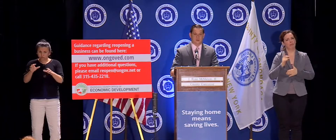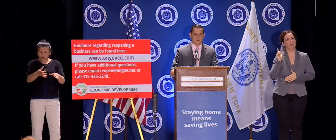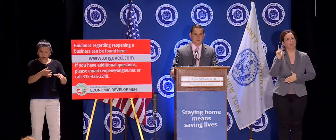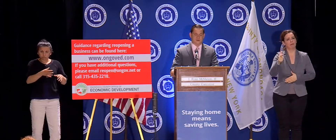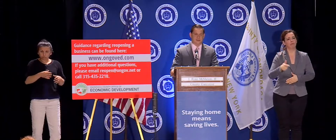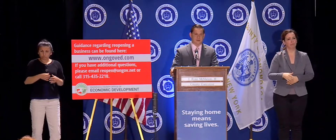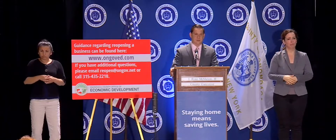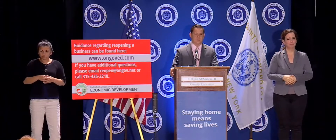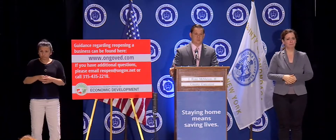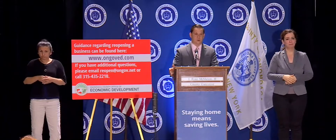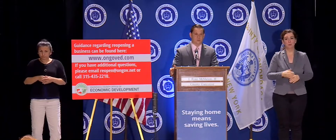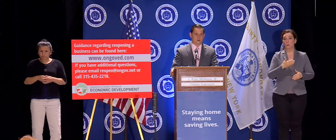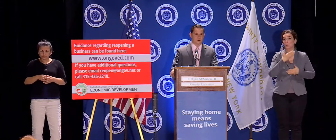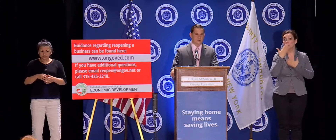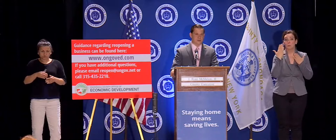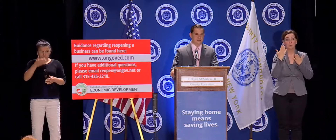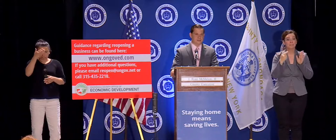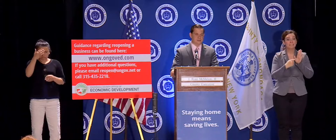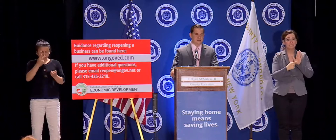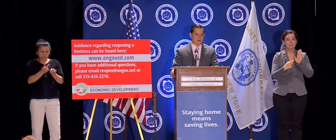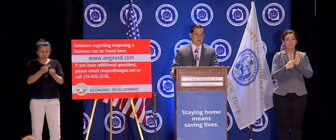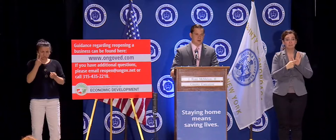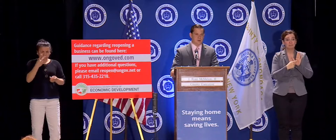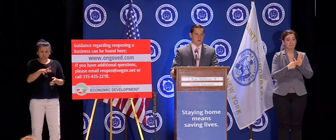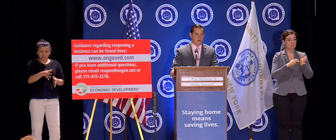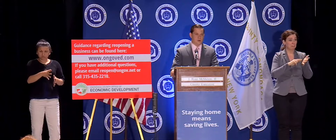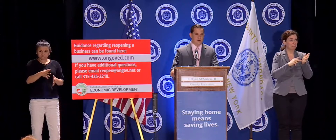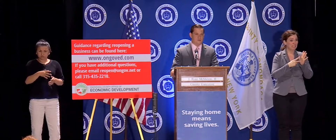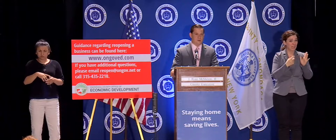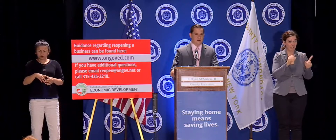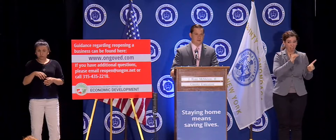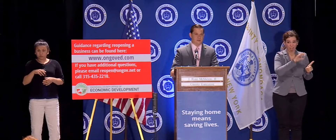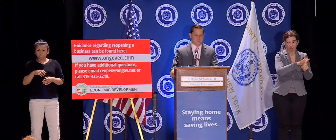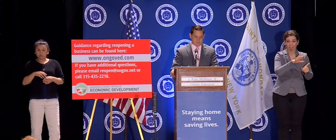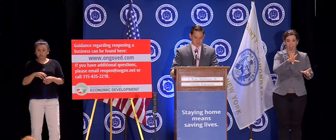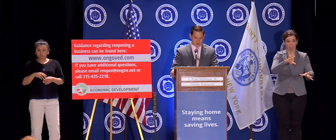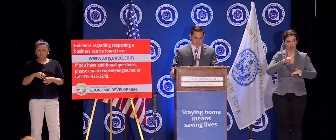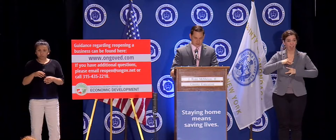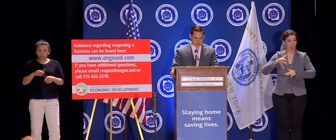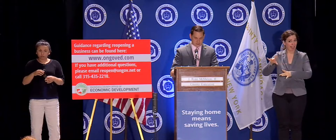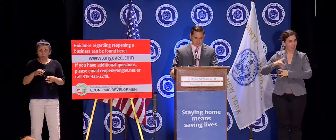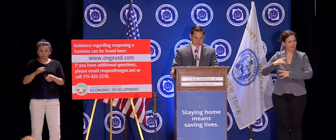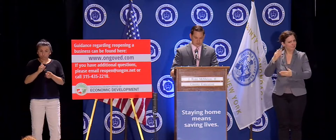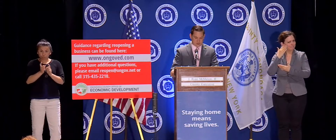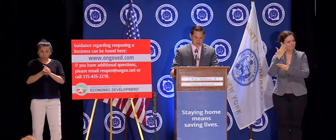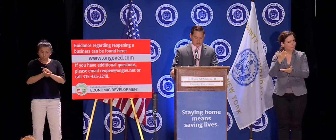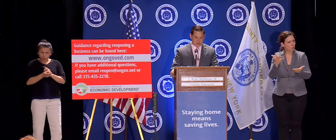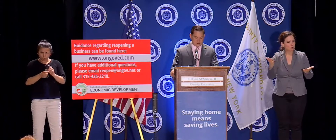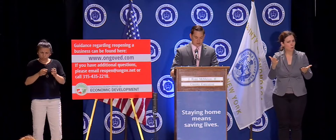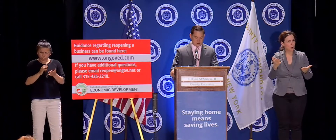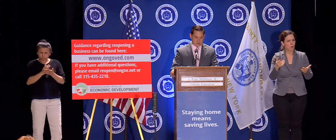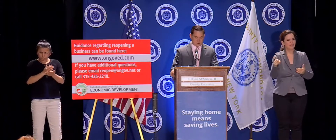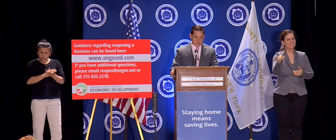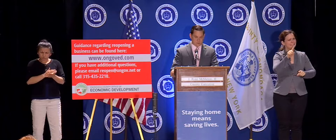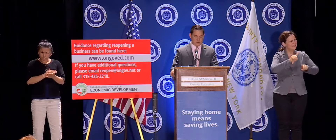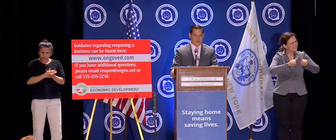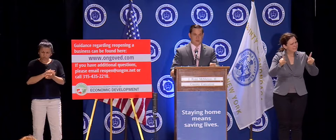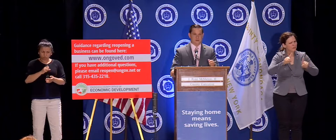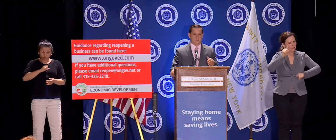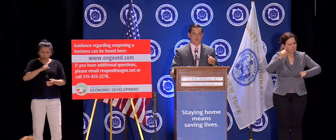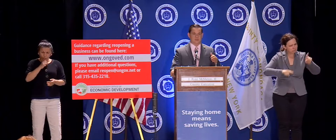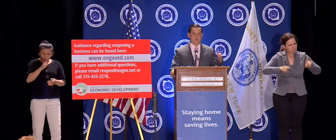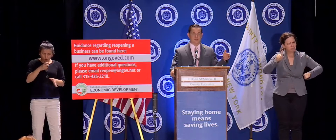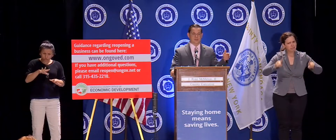Asymptomatic individuals have had some exposure to COVID-19. We don't know enough about the asymptomatic cases, so